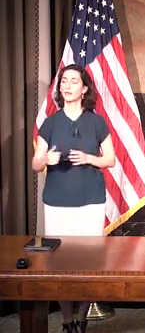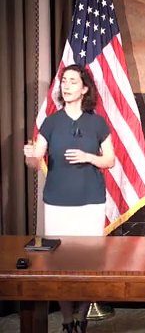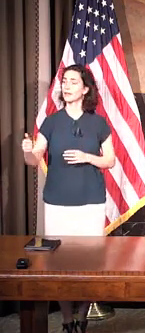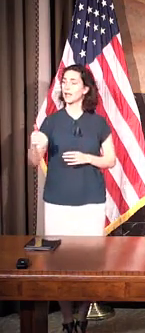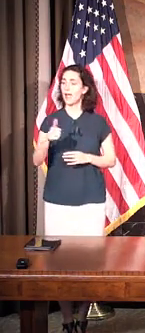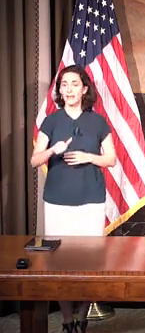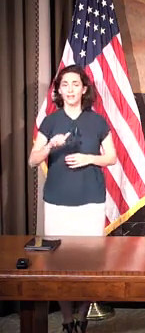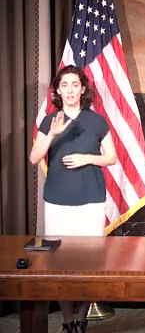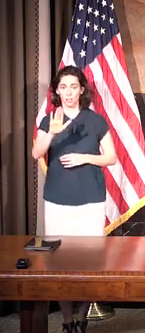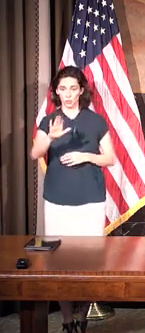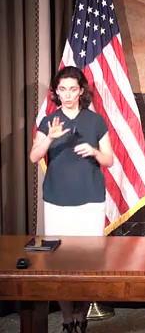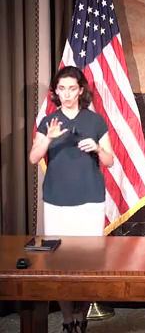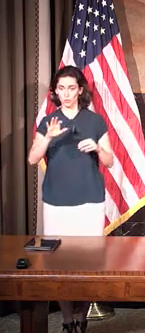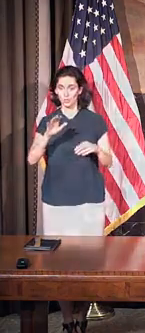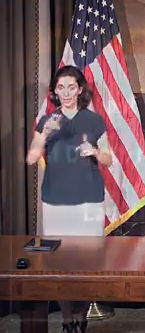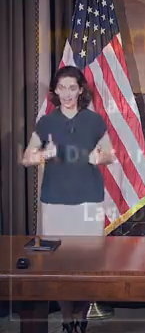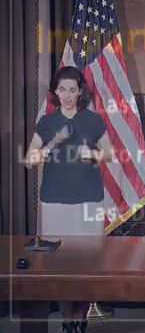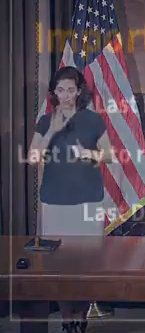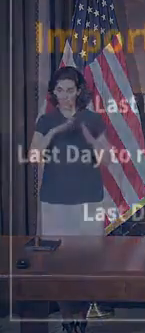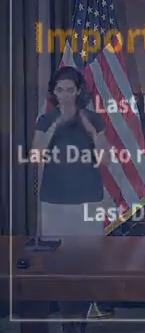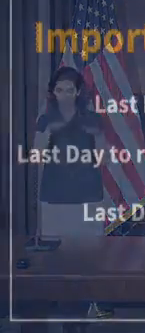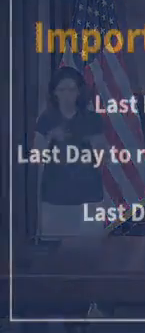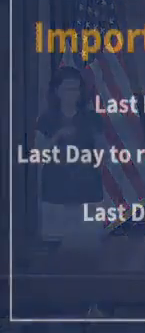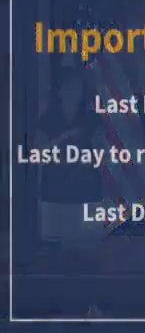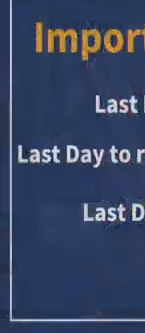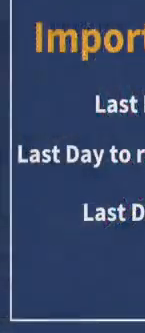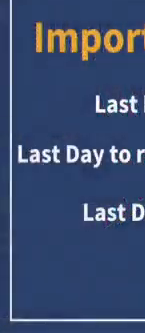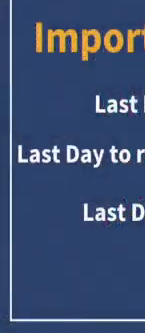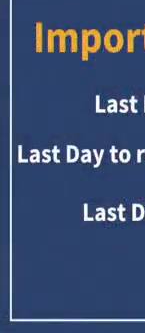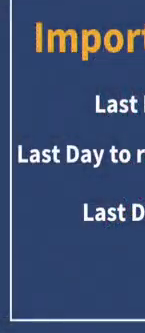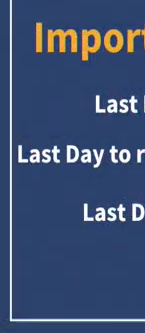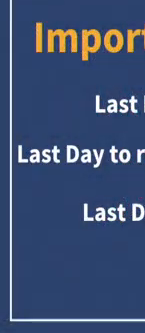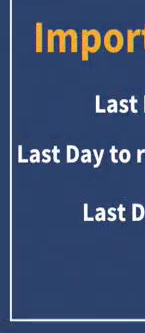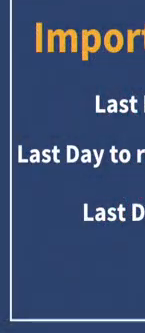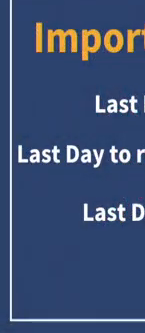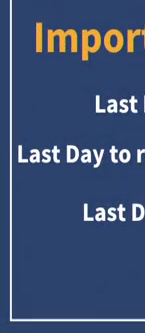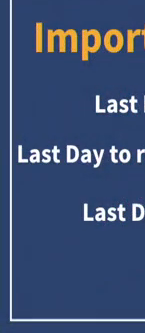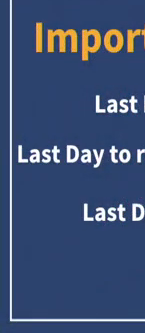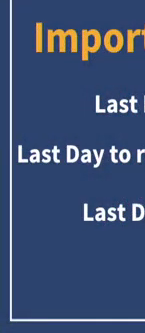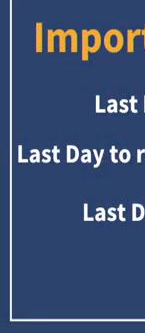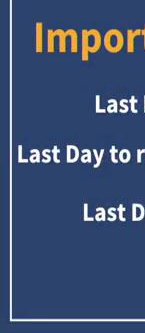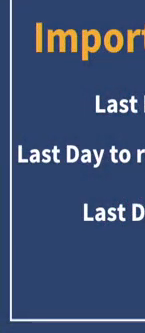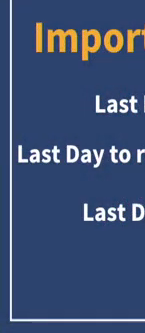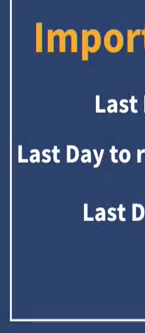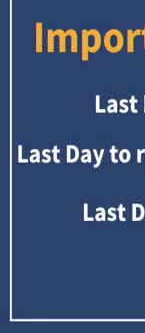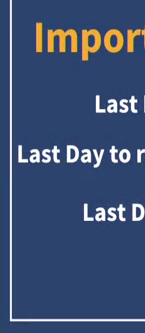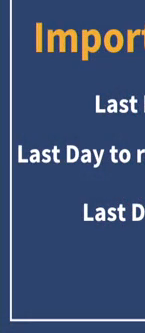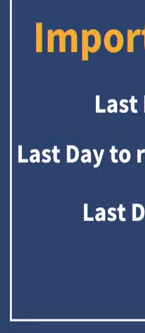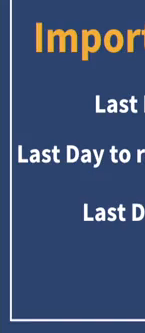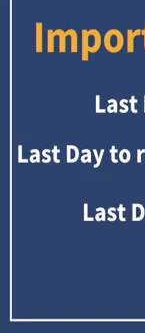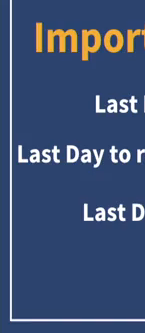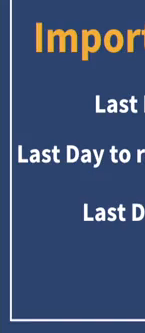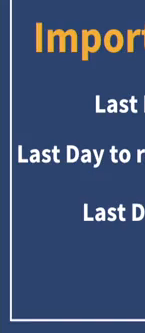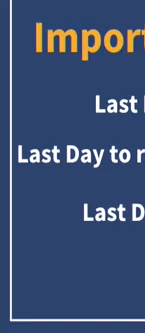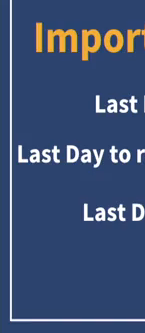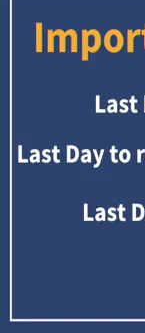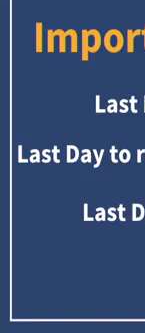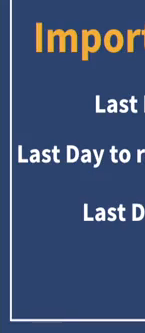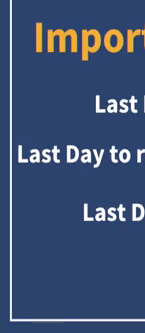your household should be counted. That includes babies, children, adults, college students. Our response rate thus far